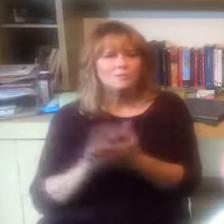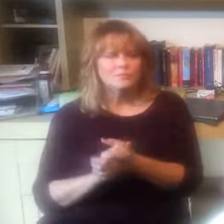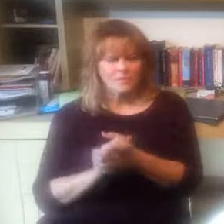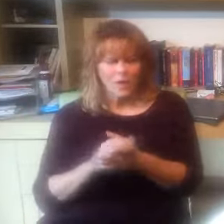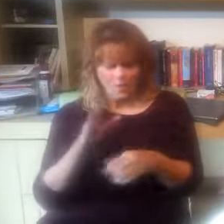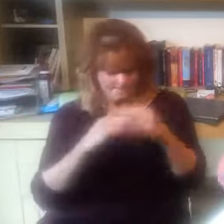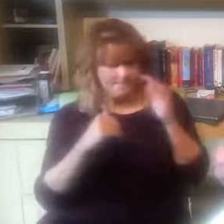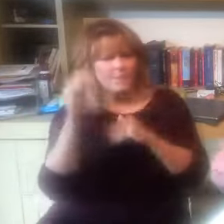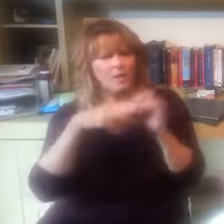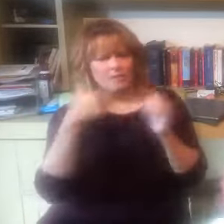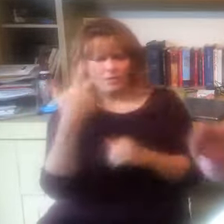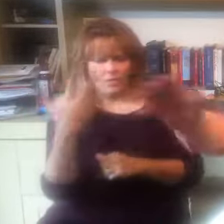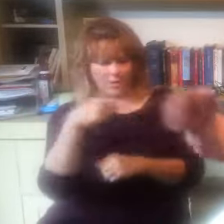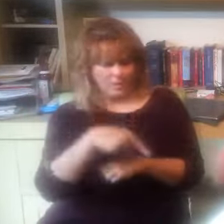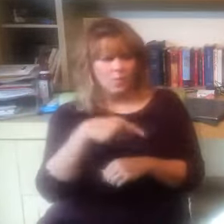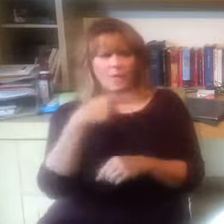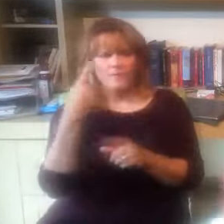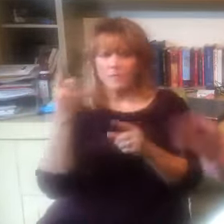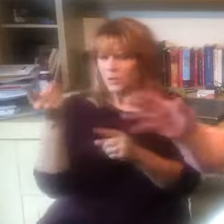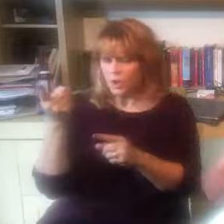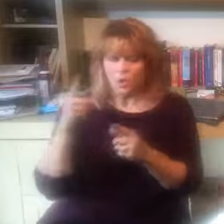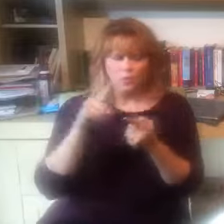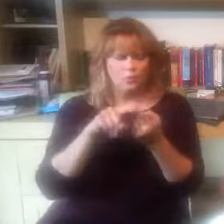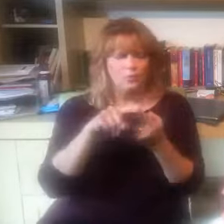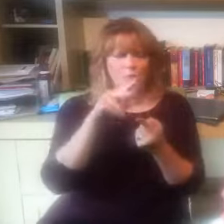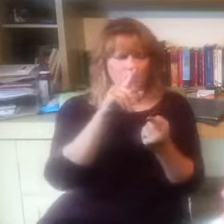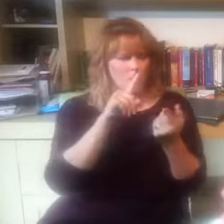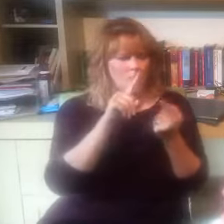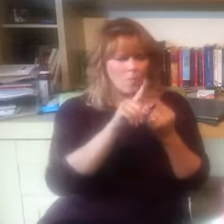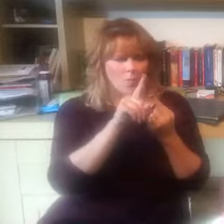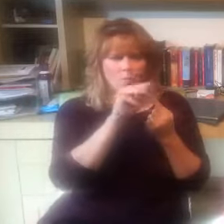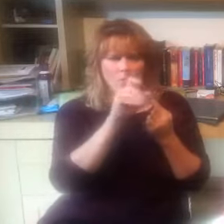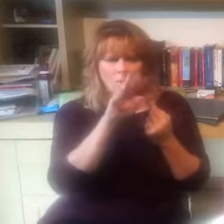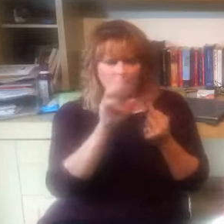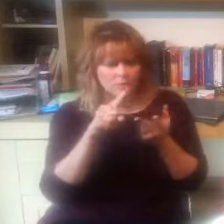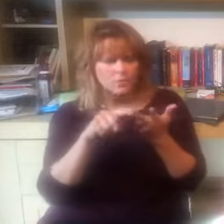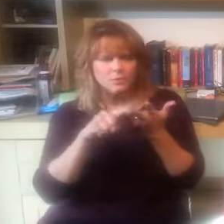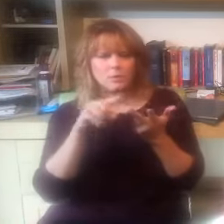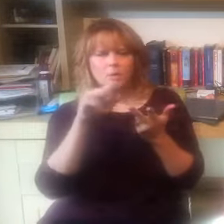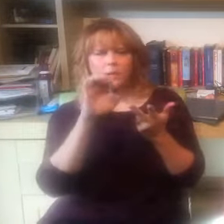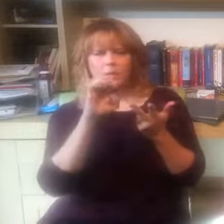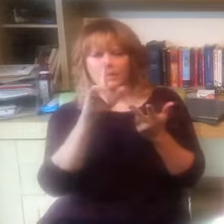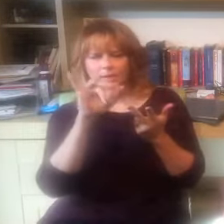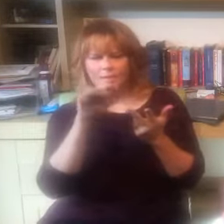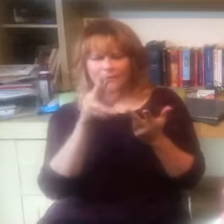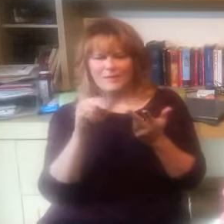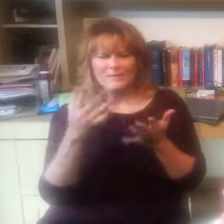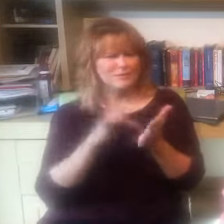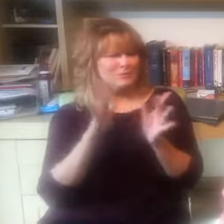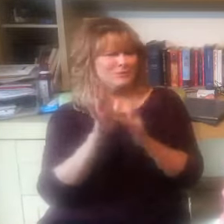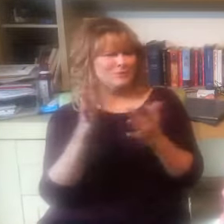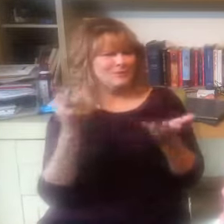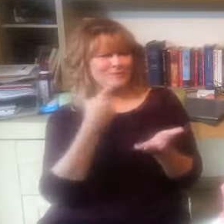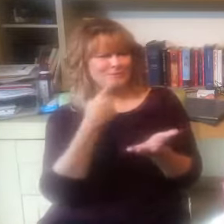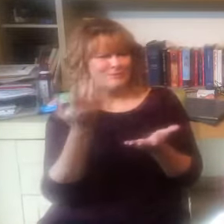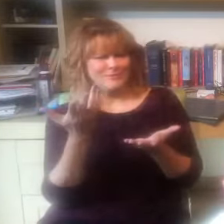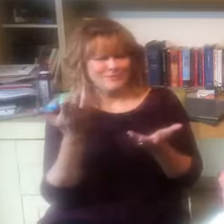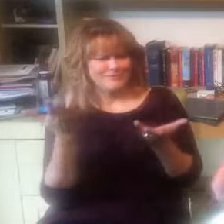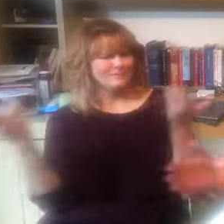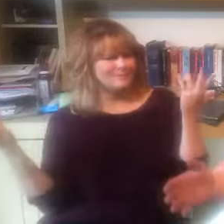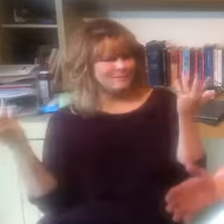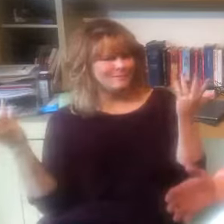going to build 3 of them, one for you, one for Moses, one for Elijah. And Jesus